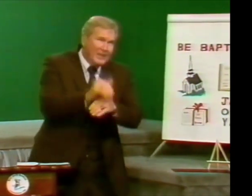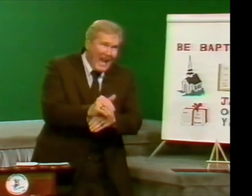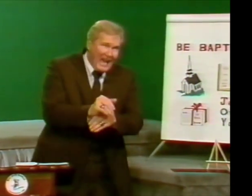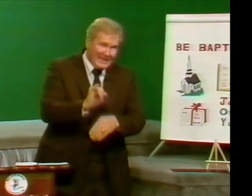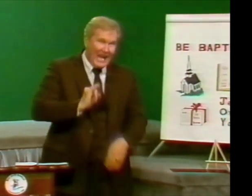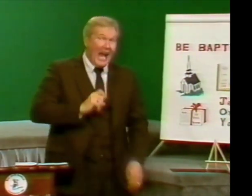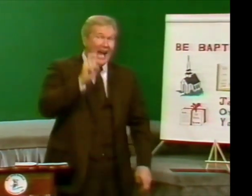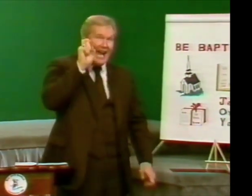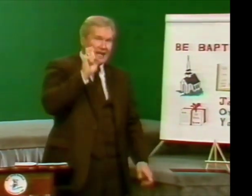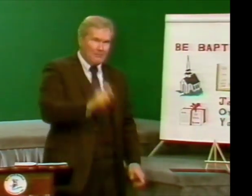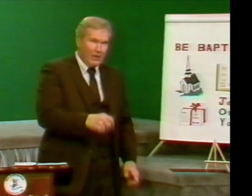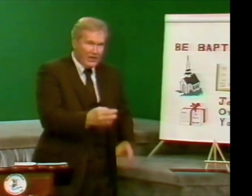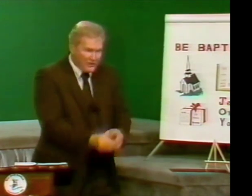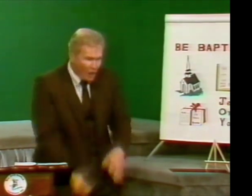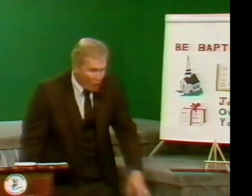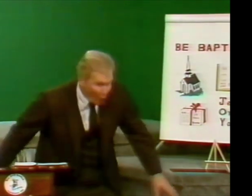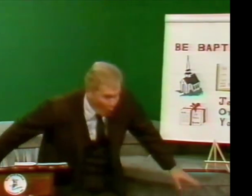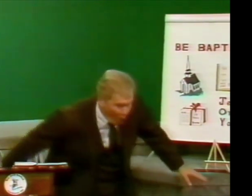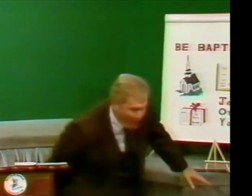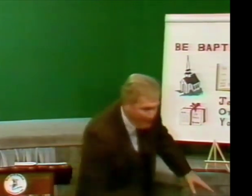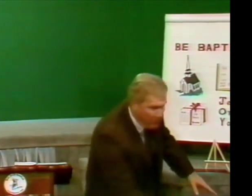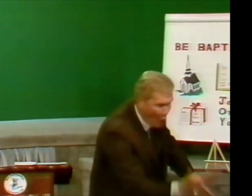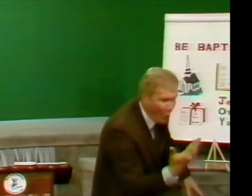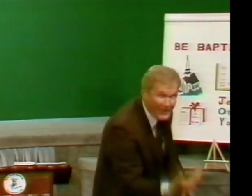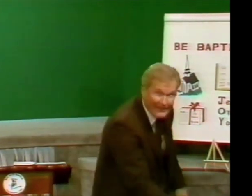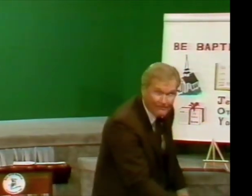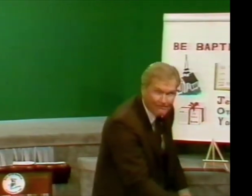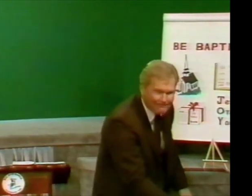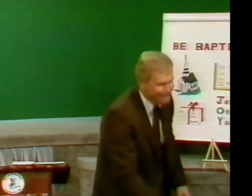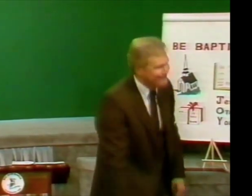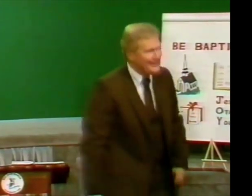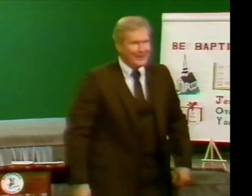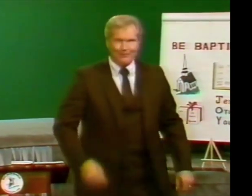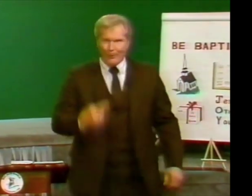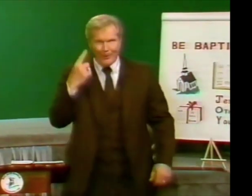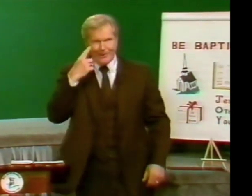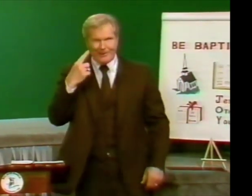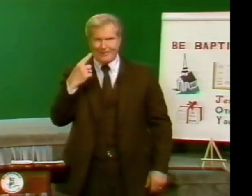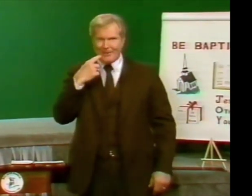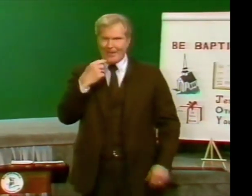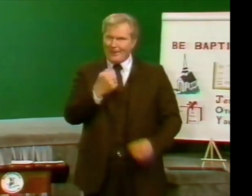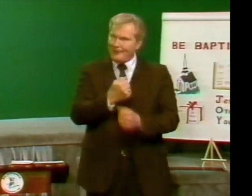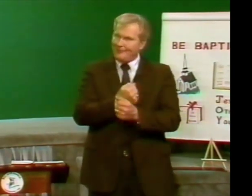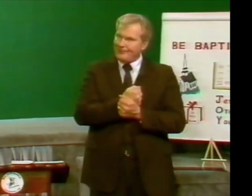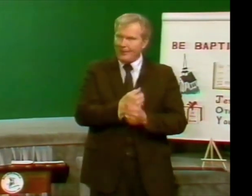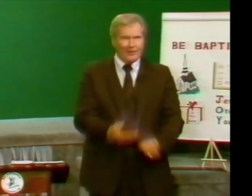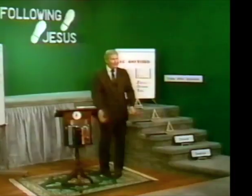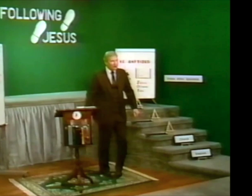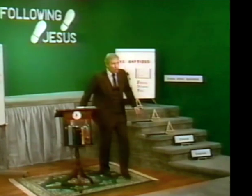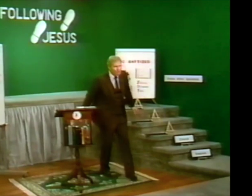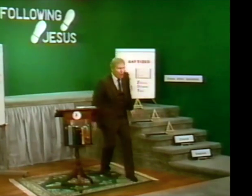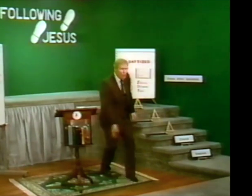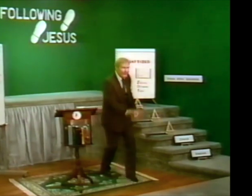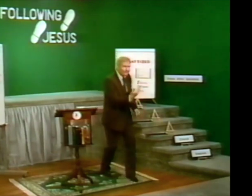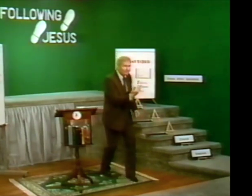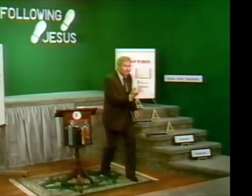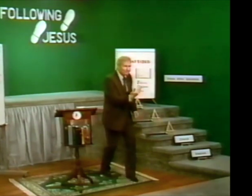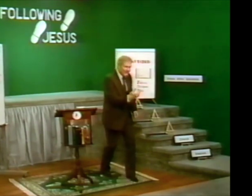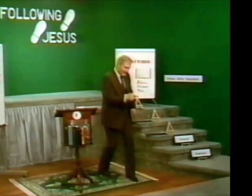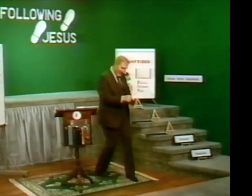night I must go bowling. Boy, the deaf love to go bowling. I